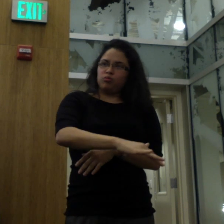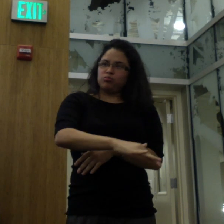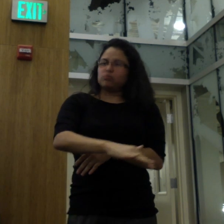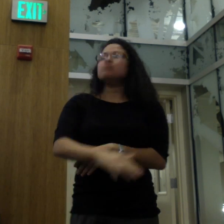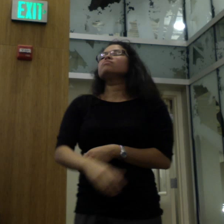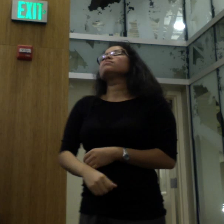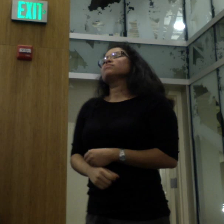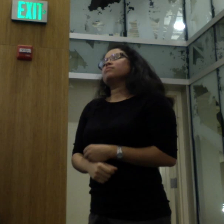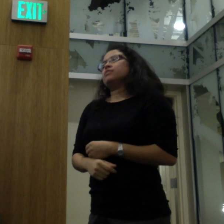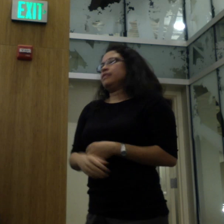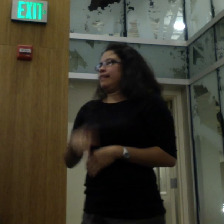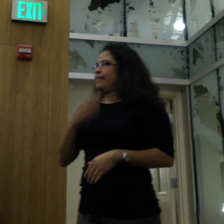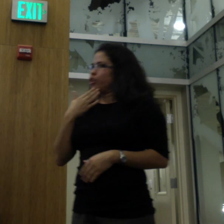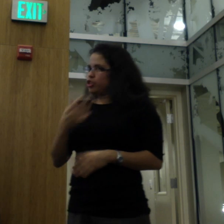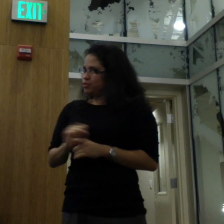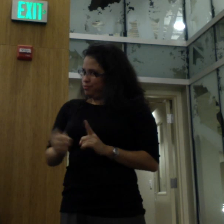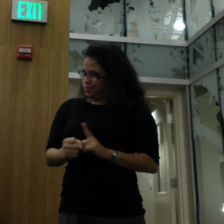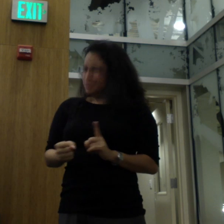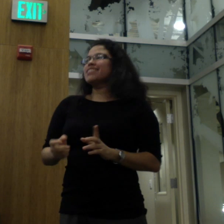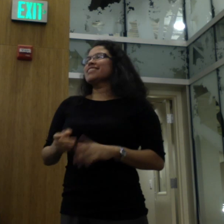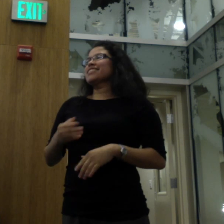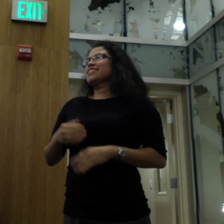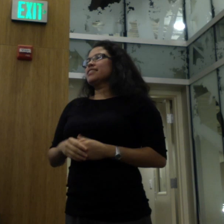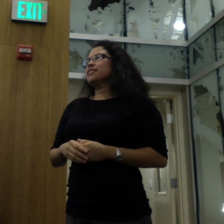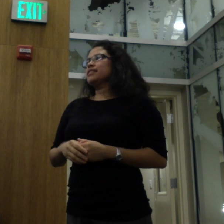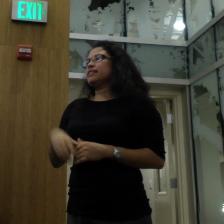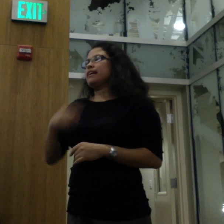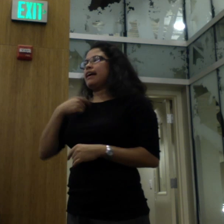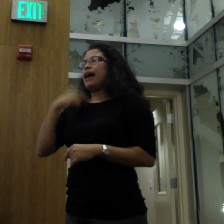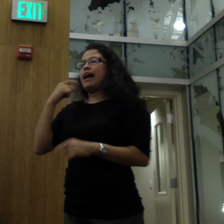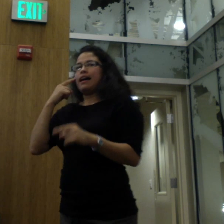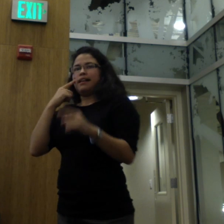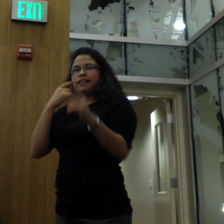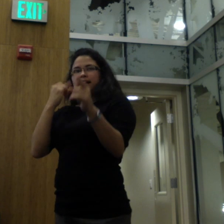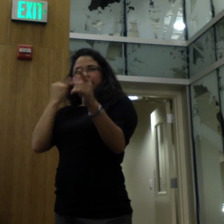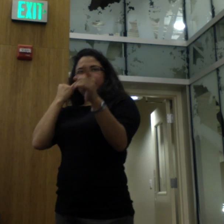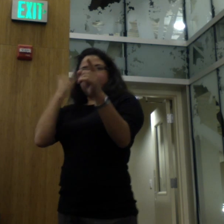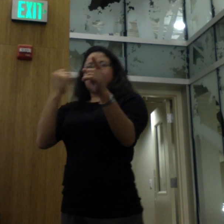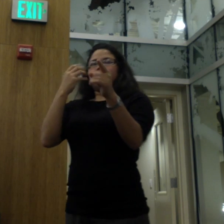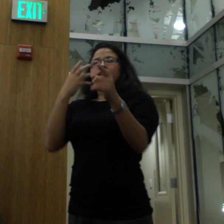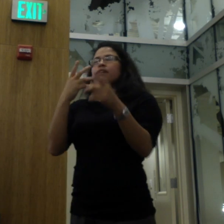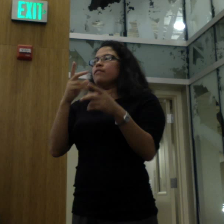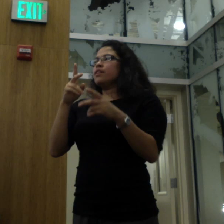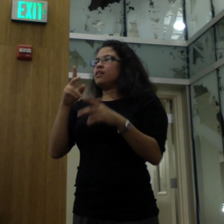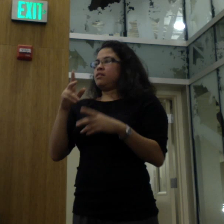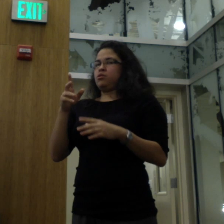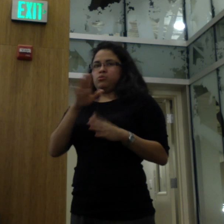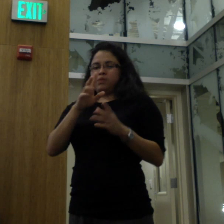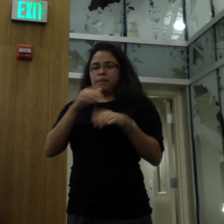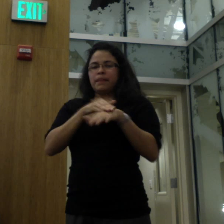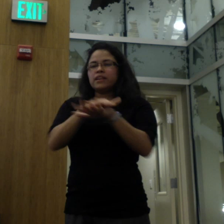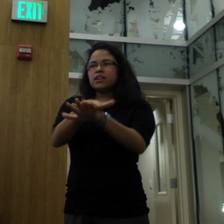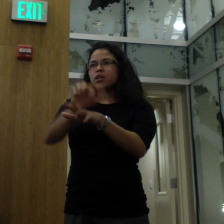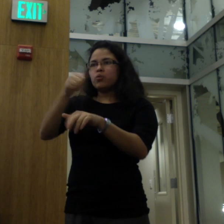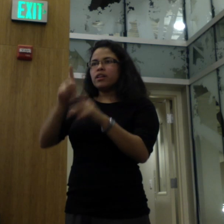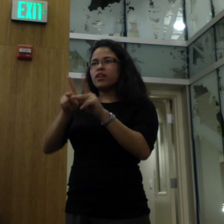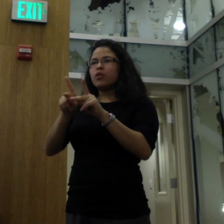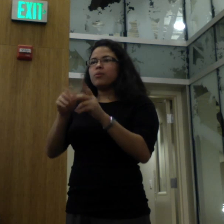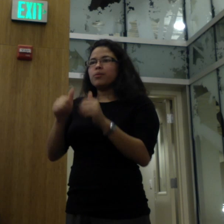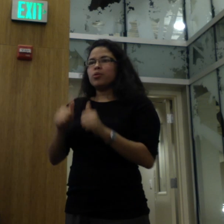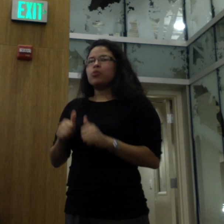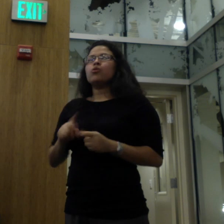Once again, not a good situation. I like the idea of blending in with everybody. And also making your house not look really cool. let the